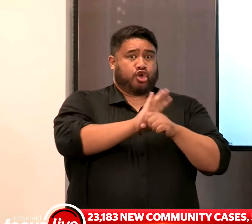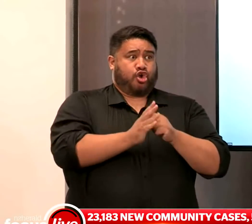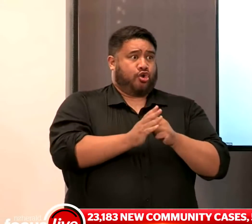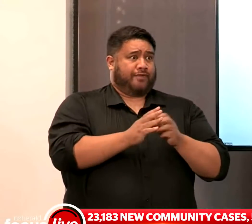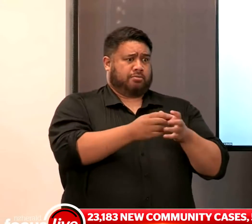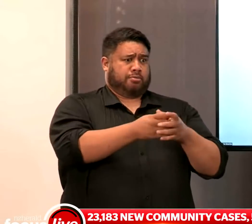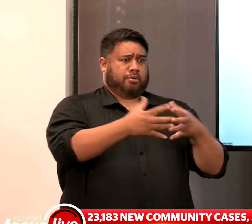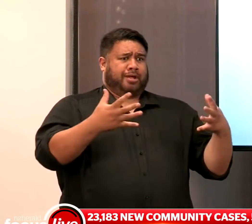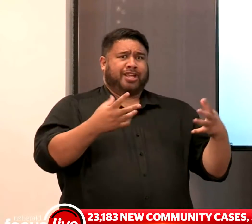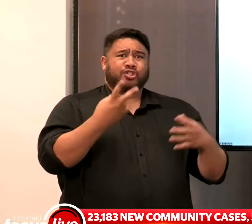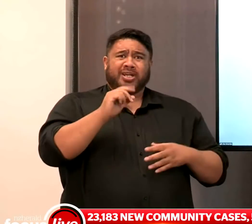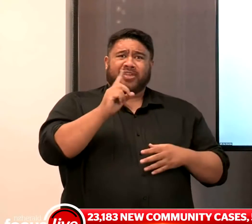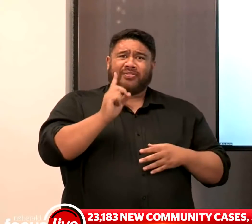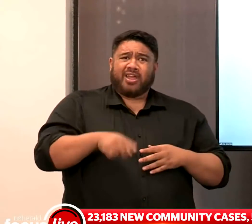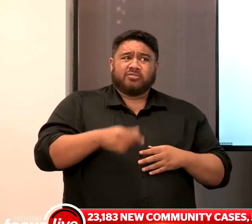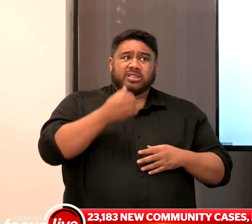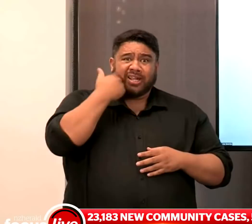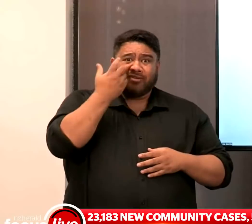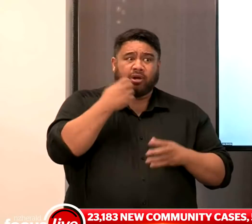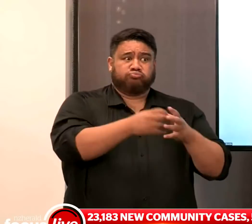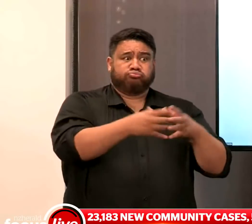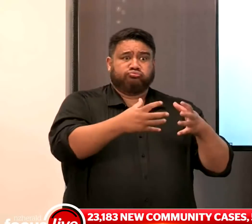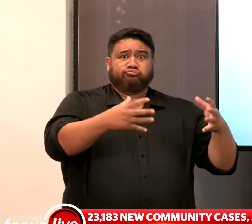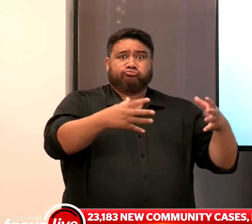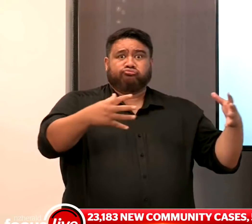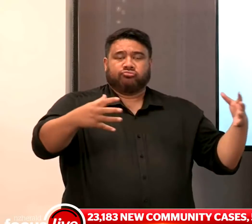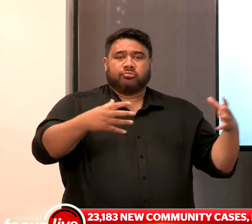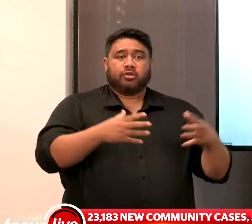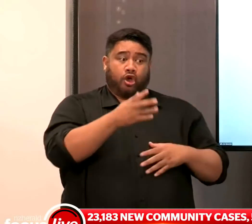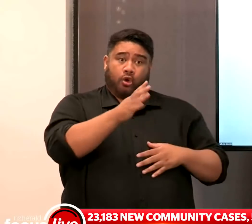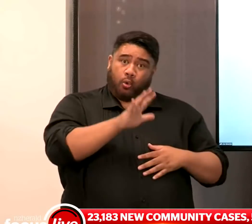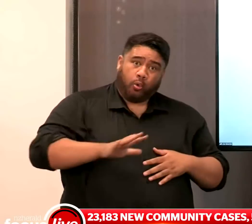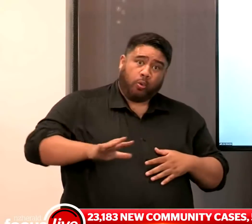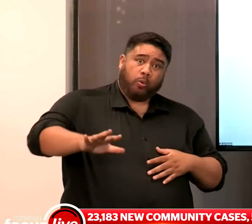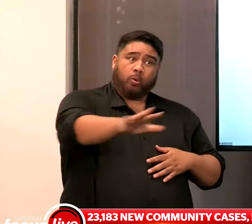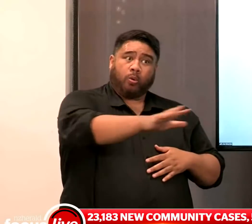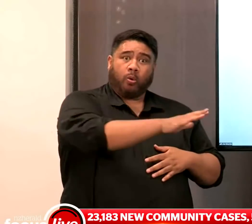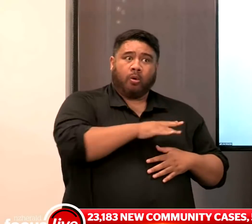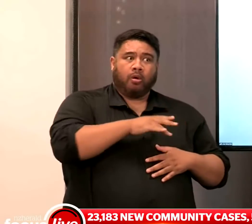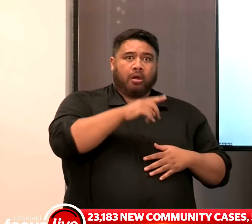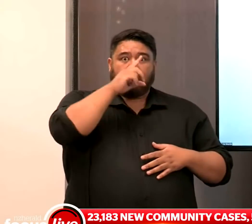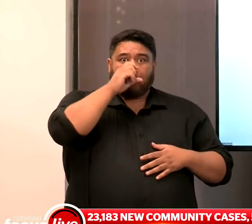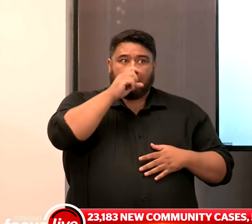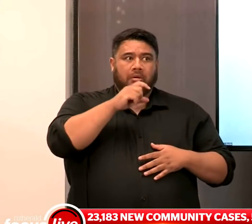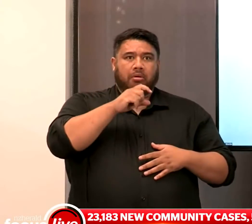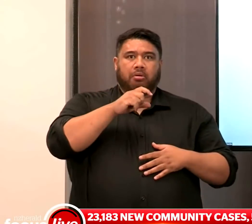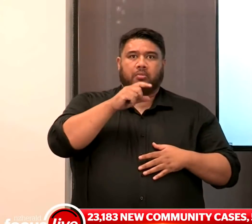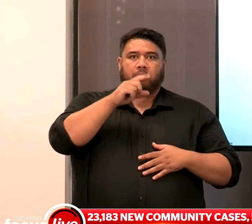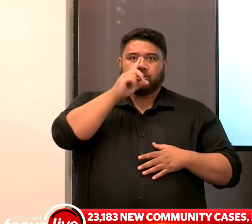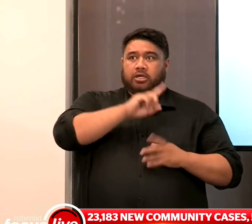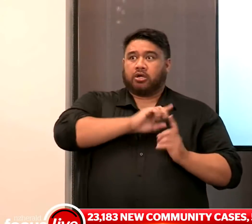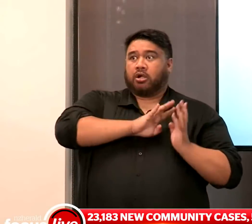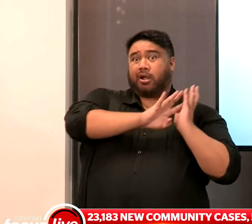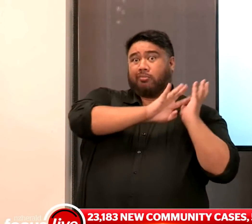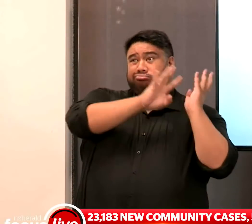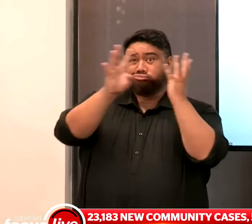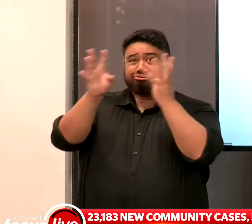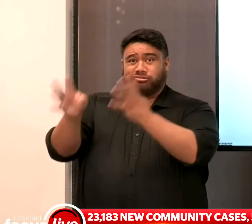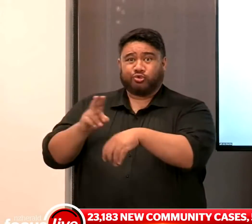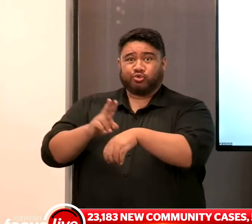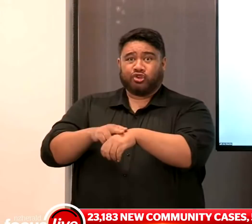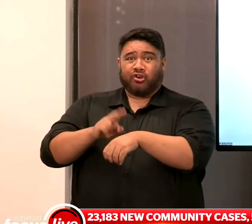and over 20,000 cases a day, if all of those cases present to general practice, it